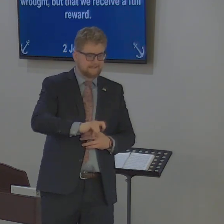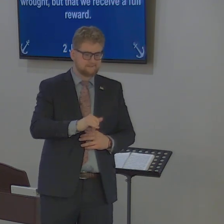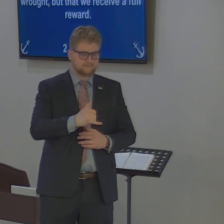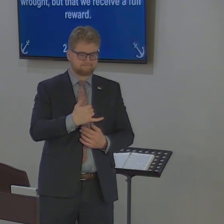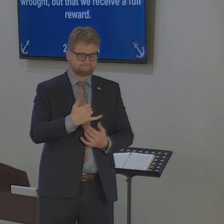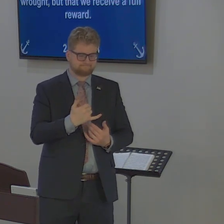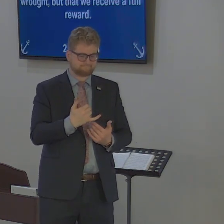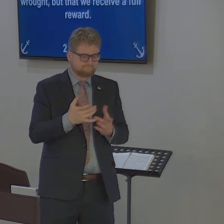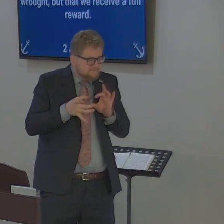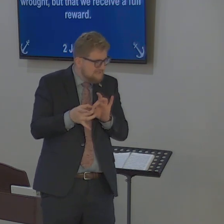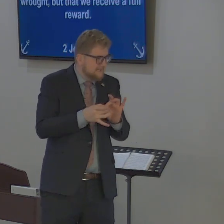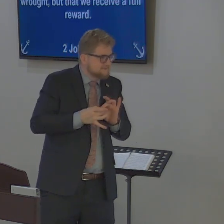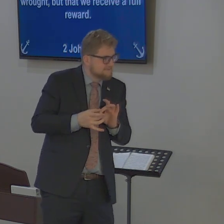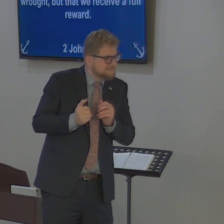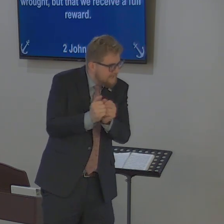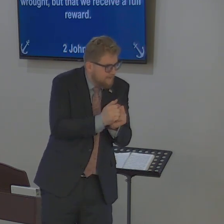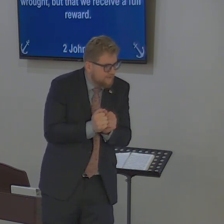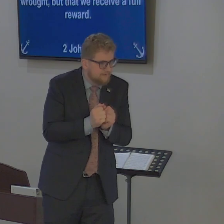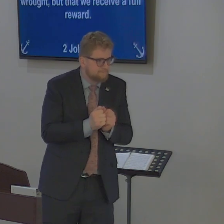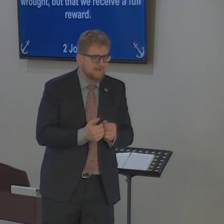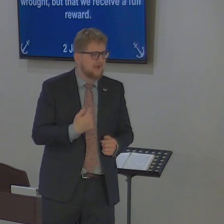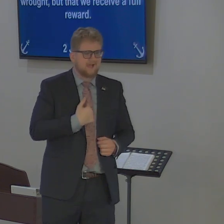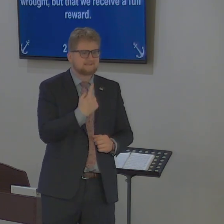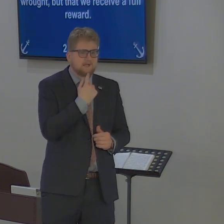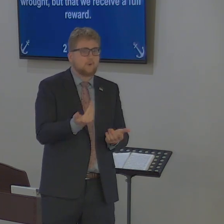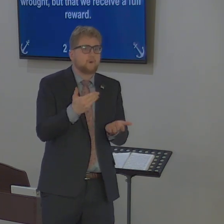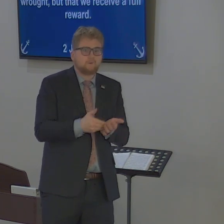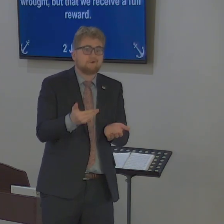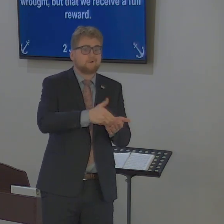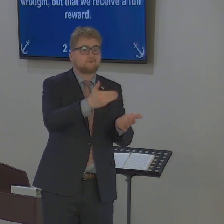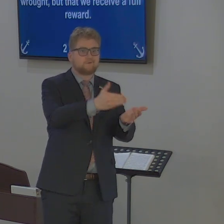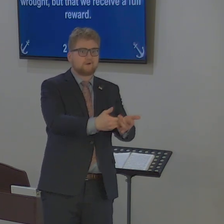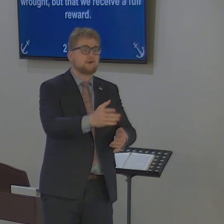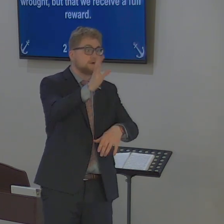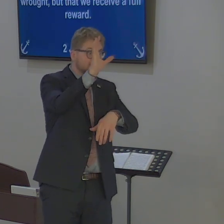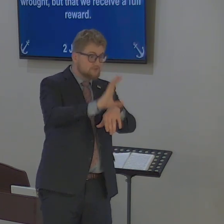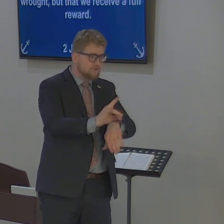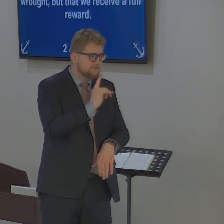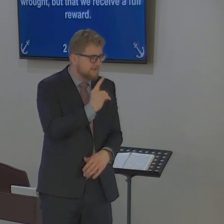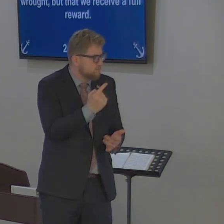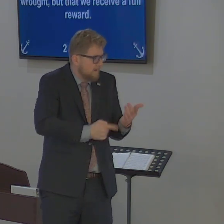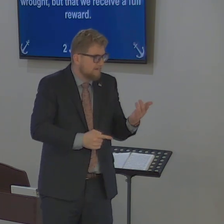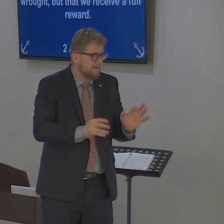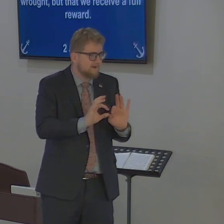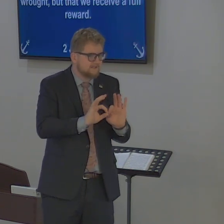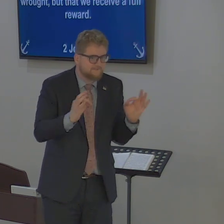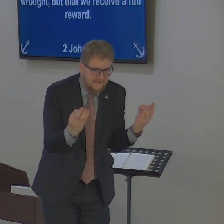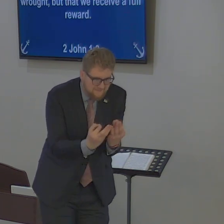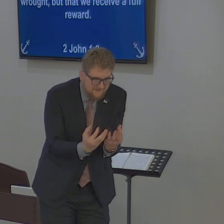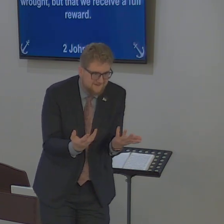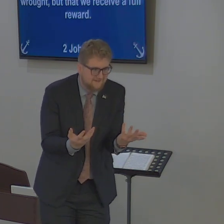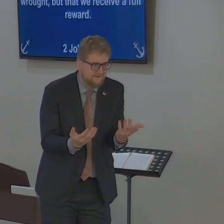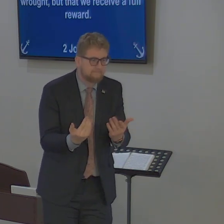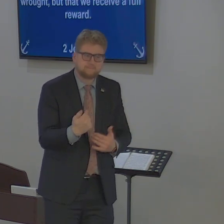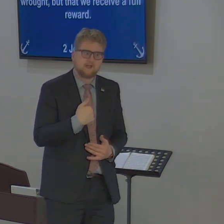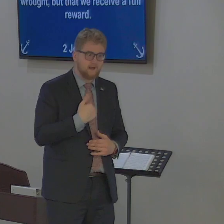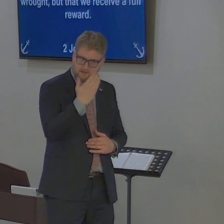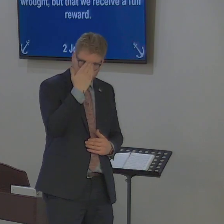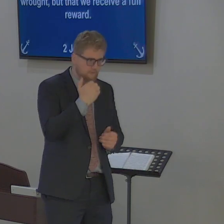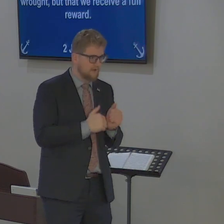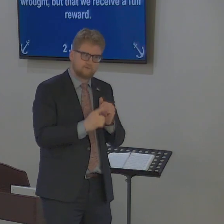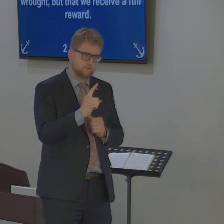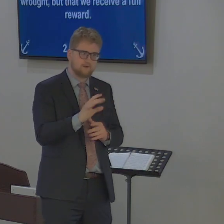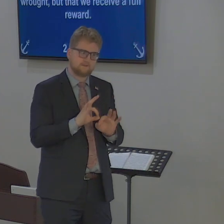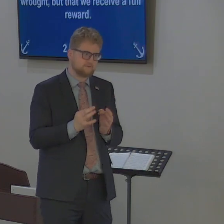I say it over and over and over again. The church is a family. It's a family. I know everybody in the family doesn't always get along,